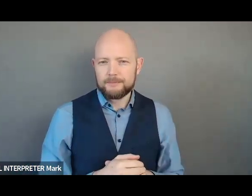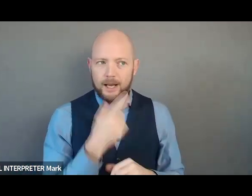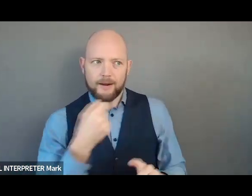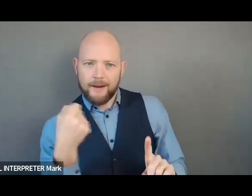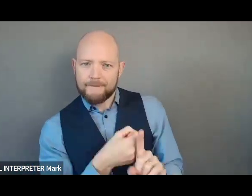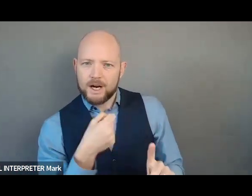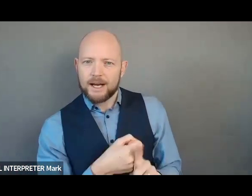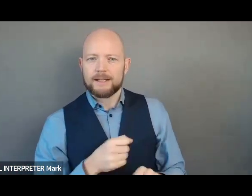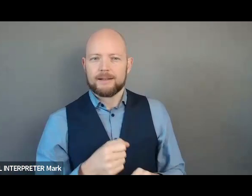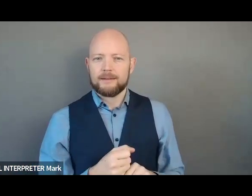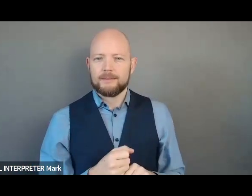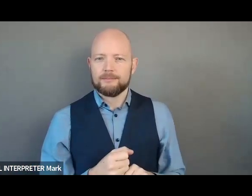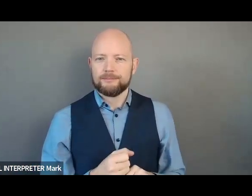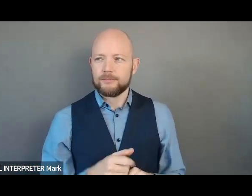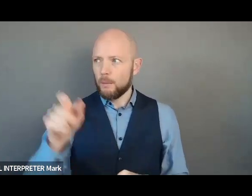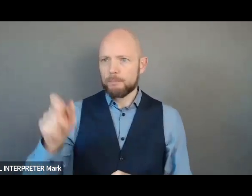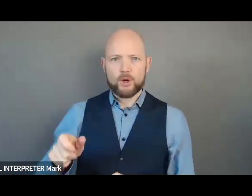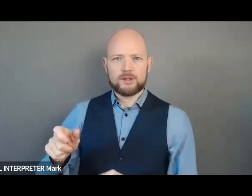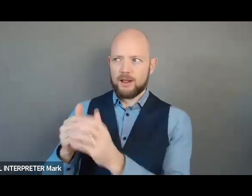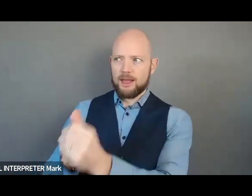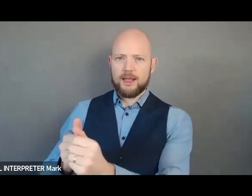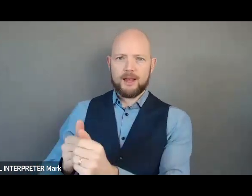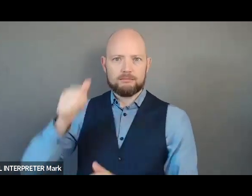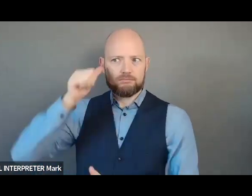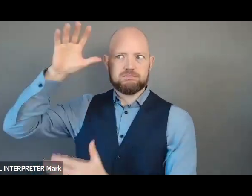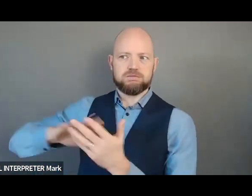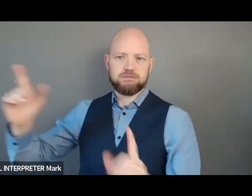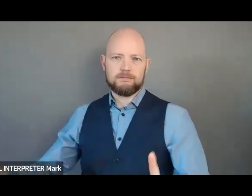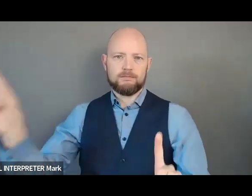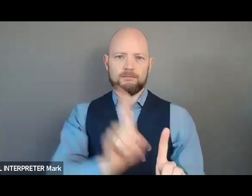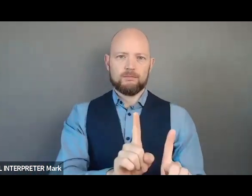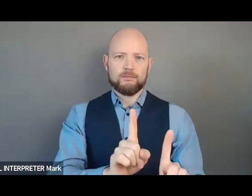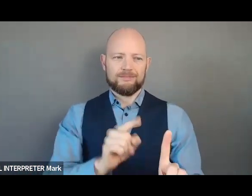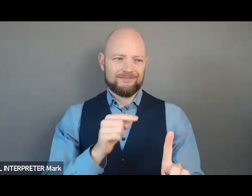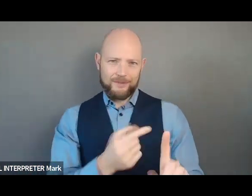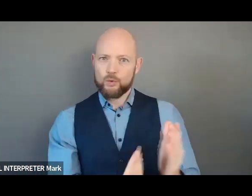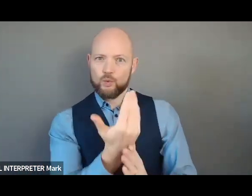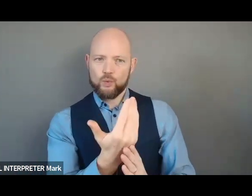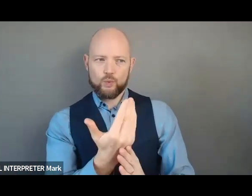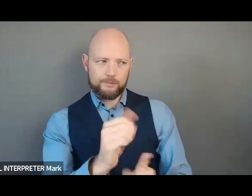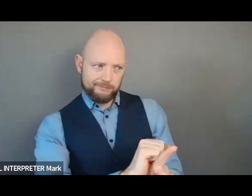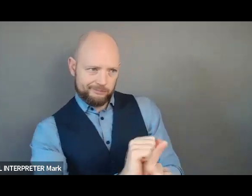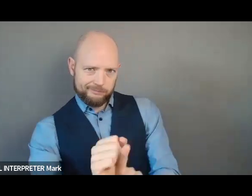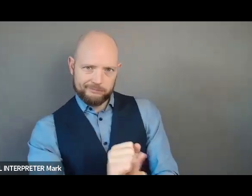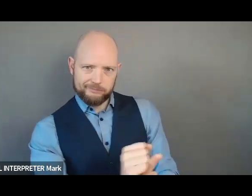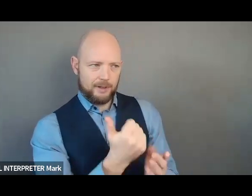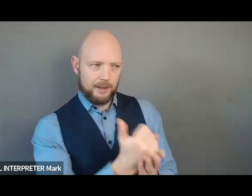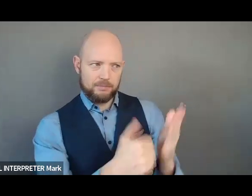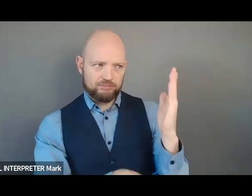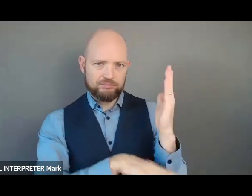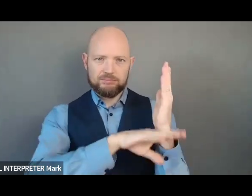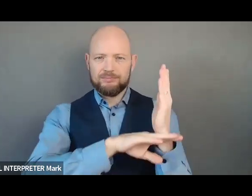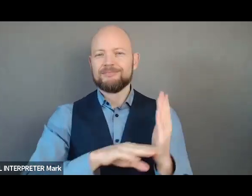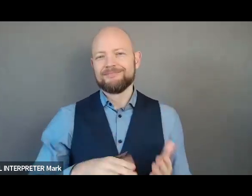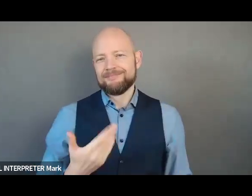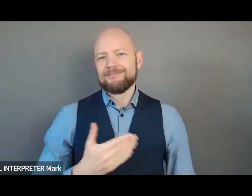pairing experienced leaders with earlier career academics. So those are some of our recommendations. Thank you.